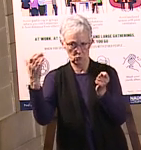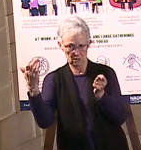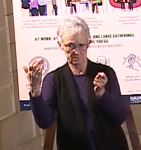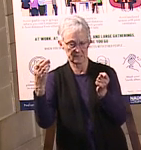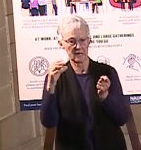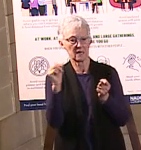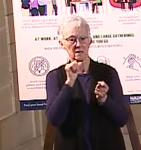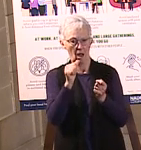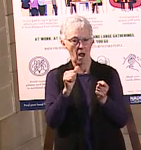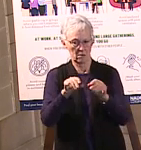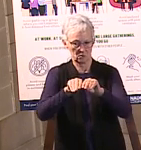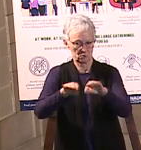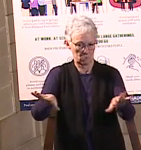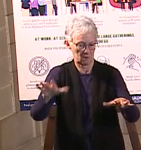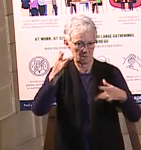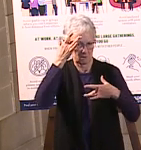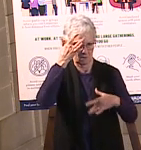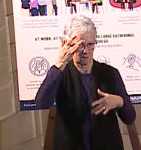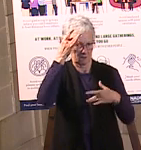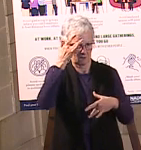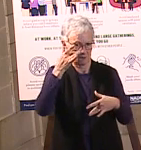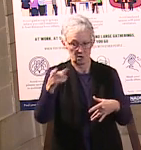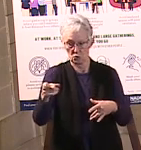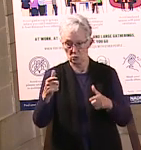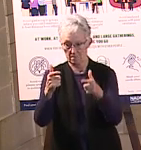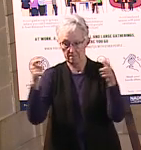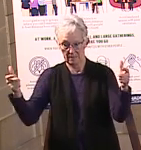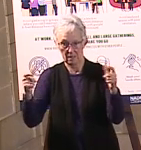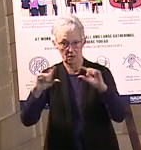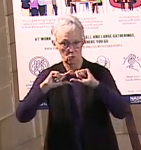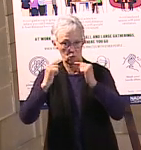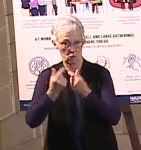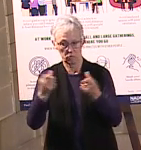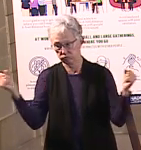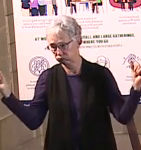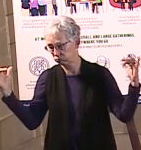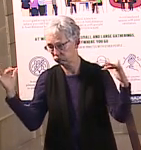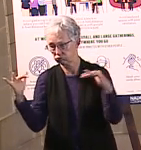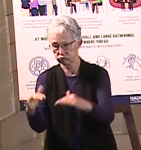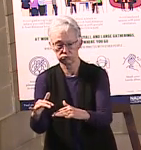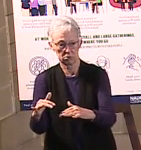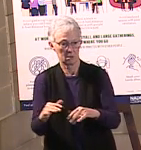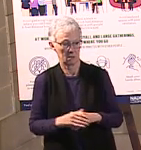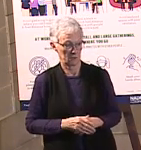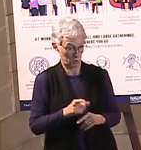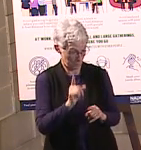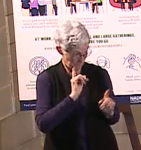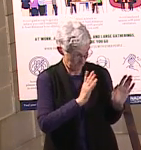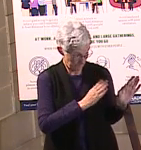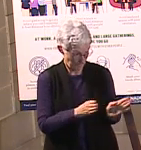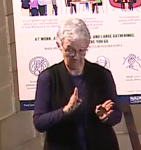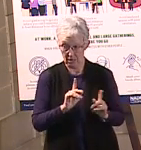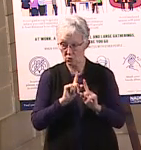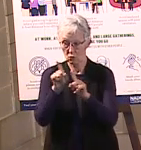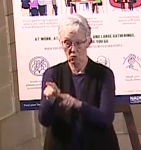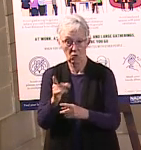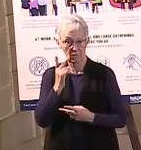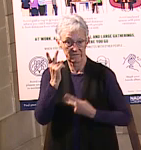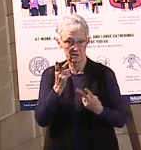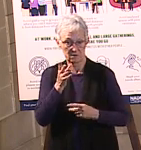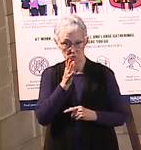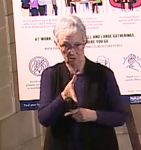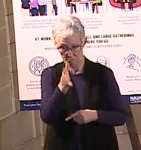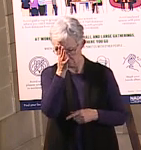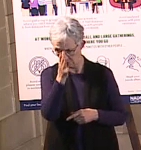likelihood you're going to spread the virus. So if you're planning on get together with, grandma and grandpa, for example, you need to take that in consideration, that if you